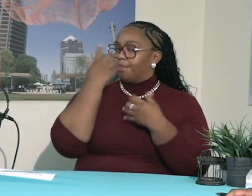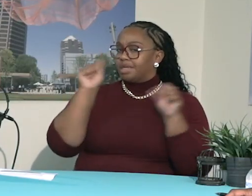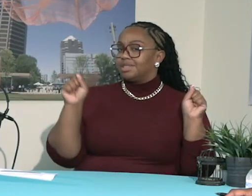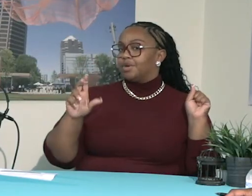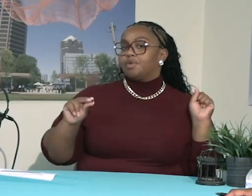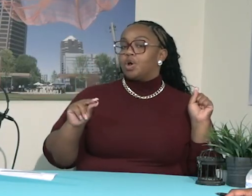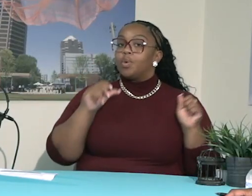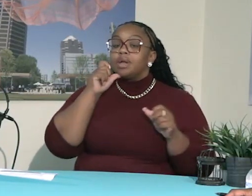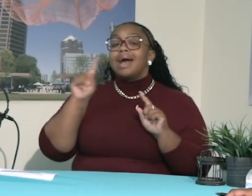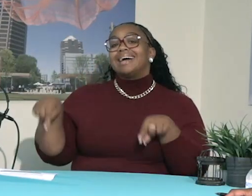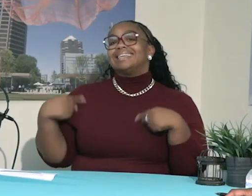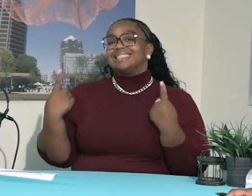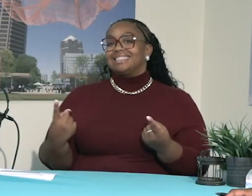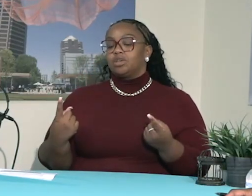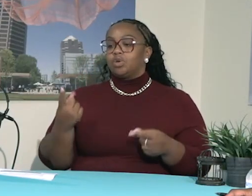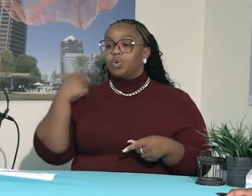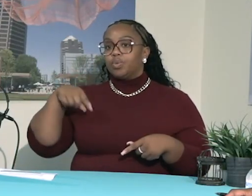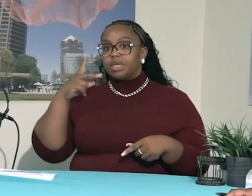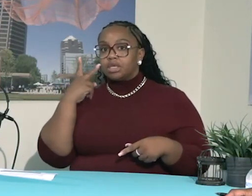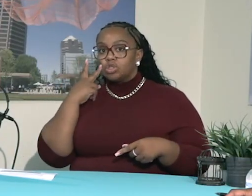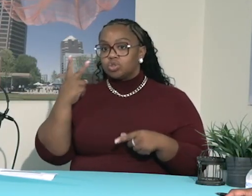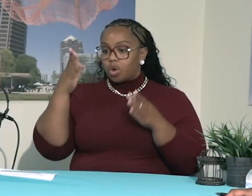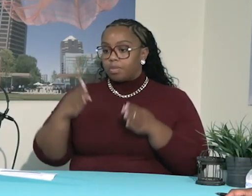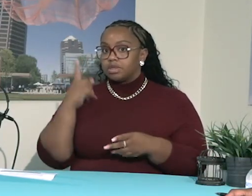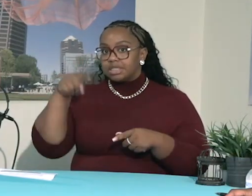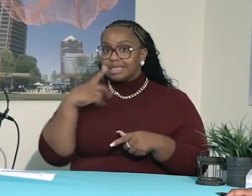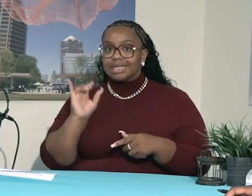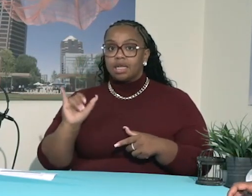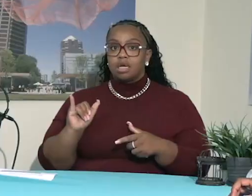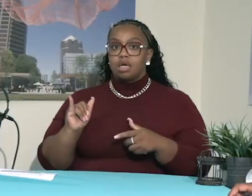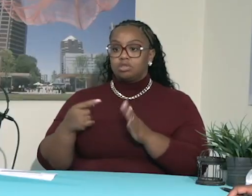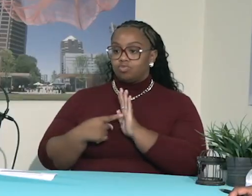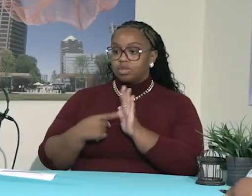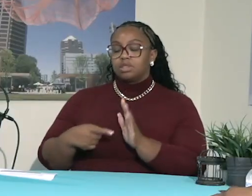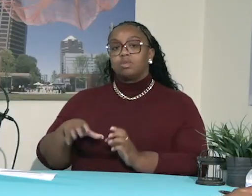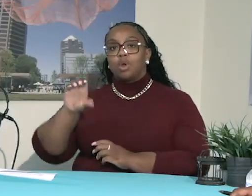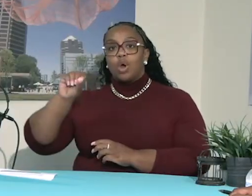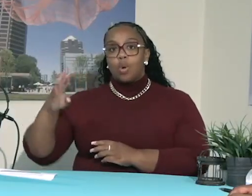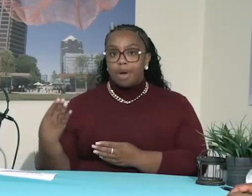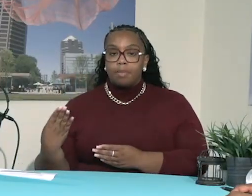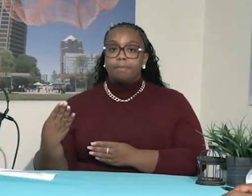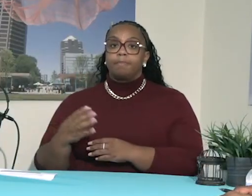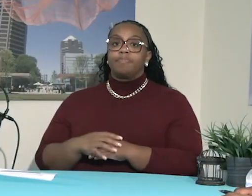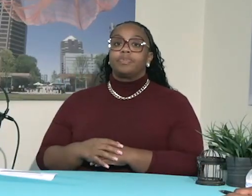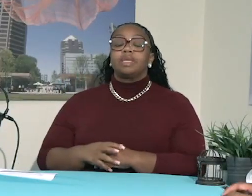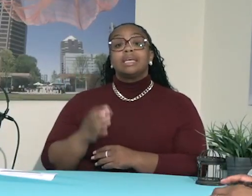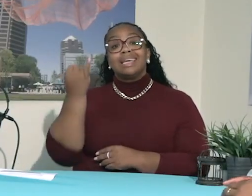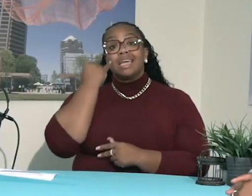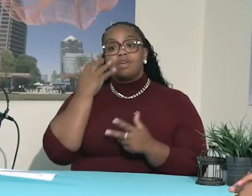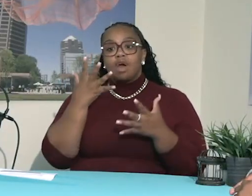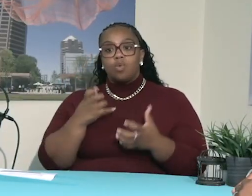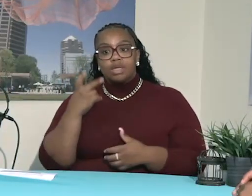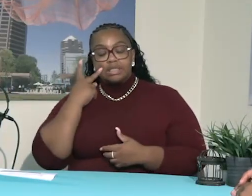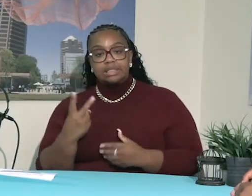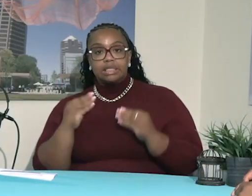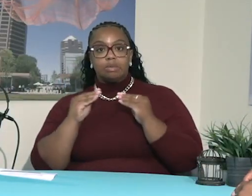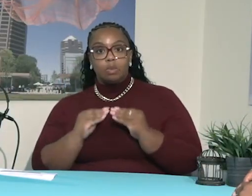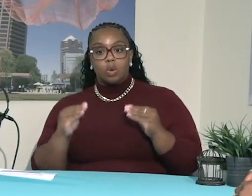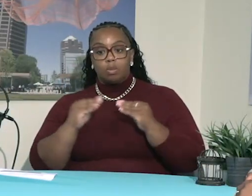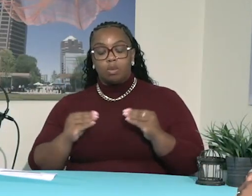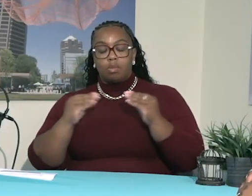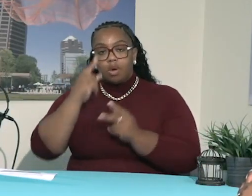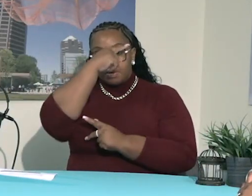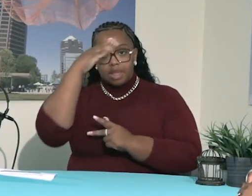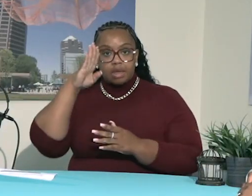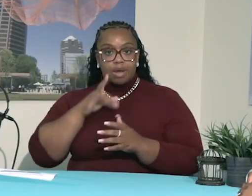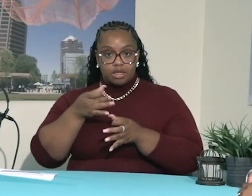young African-American boys and girls to become interpreters or educators one day, they have to see us in the classroom. They have to see us doing that. And so